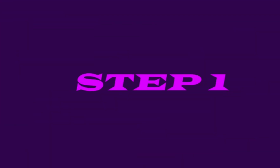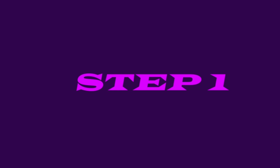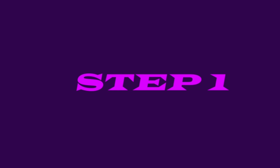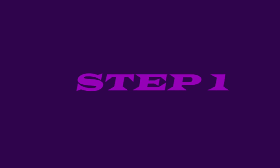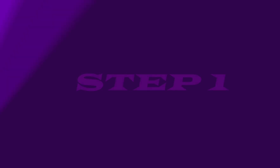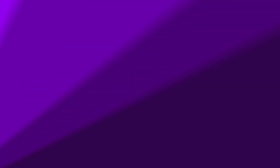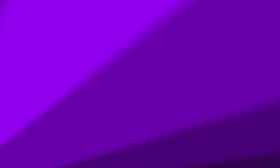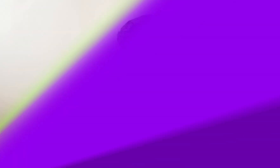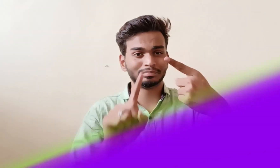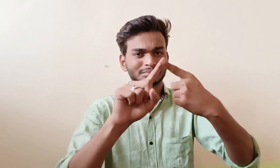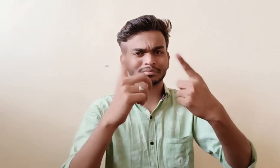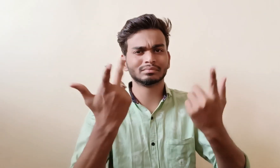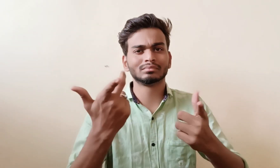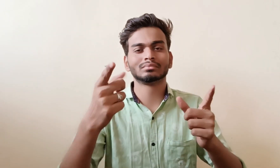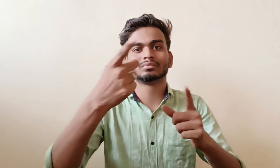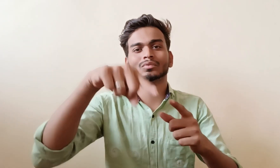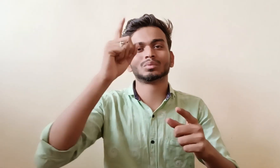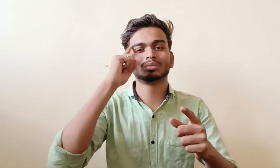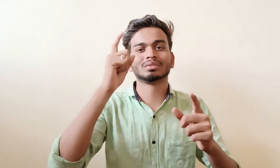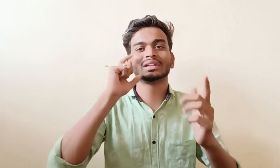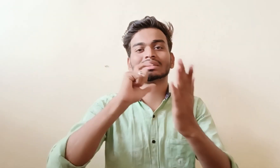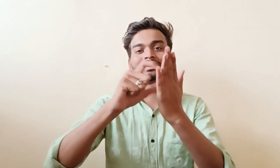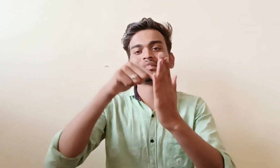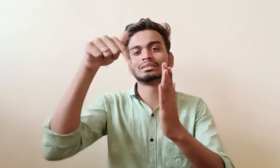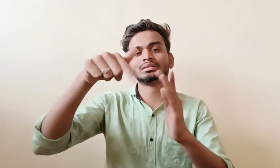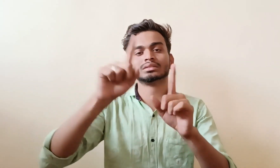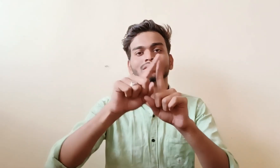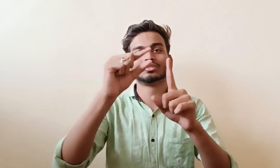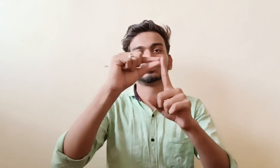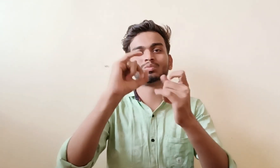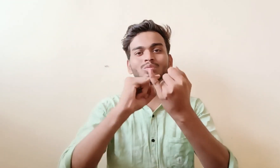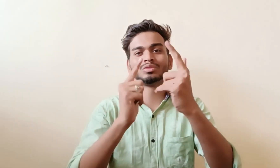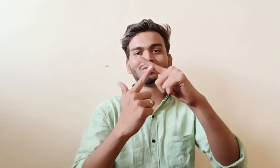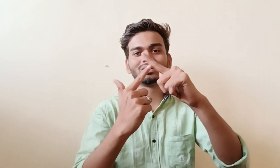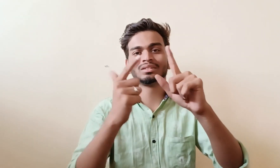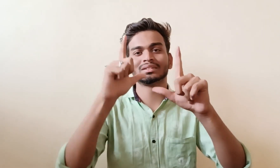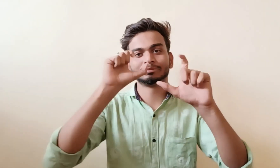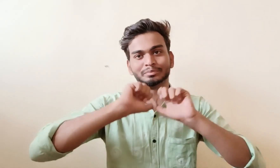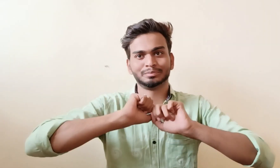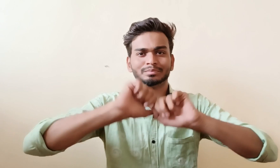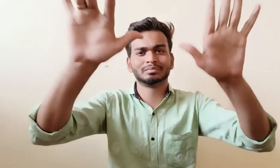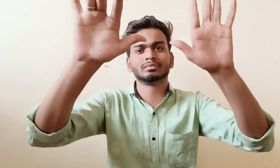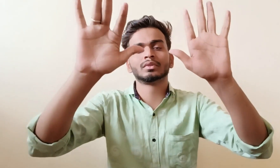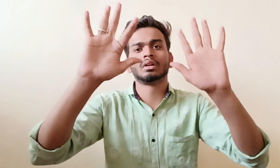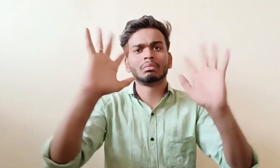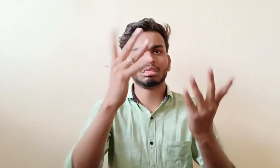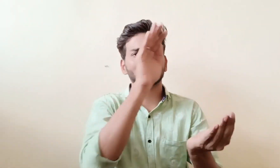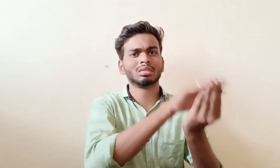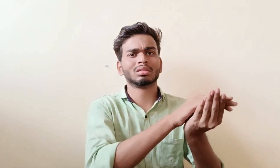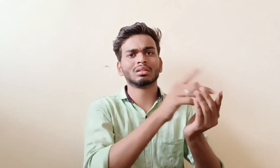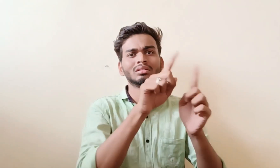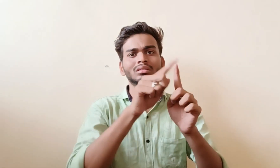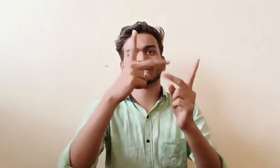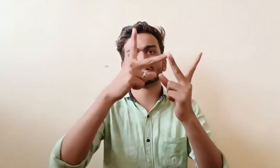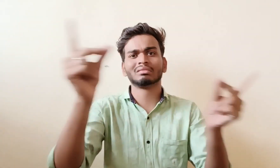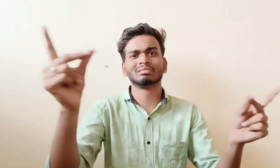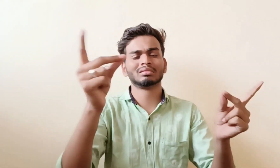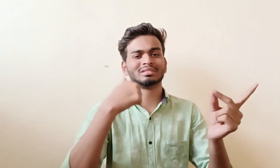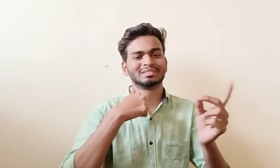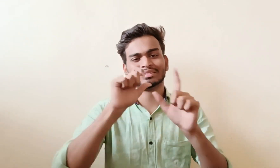Step 1 How to problem and solve it archive your Instagram in post copy save photo it why it again save copy photo and your